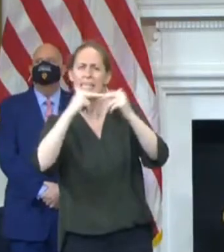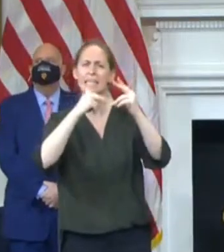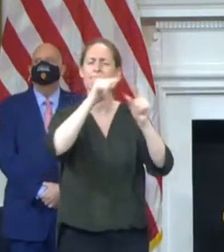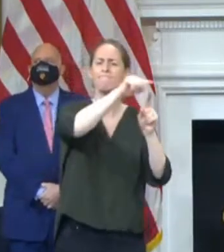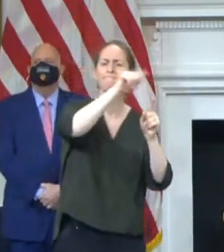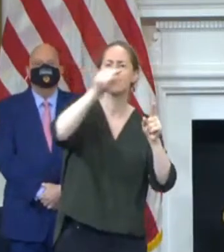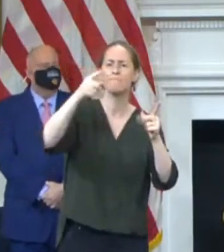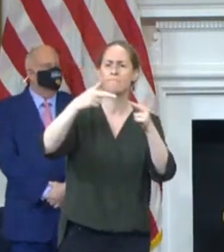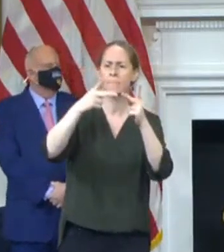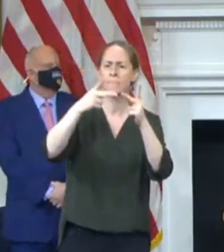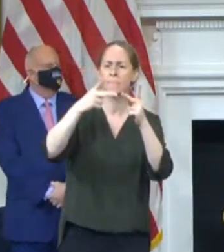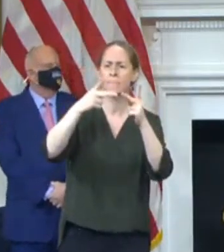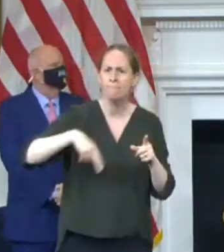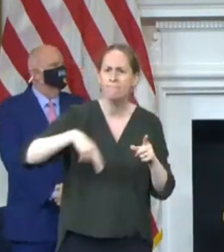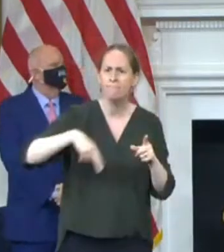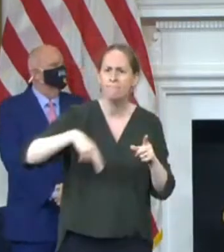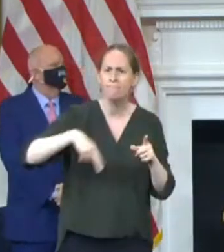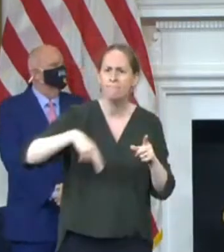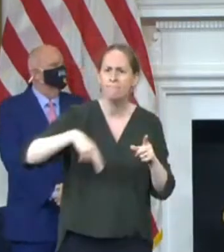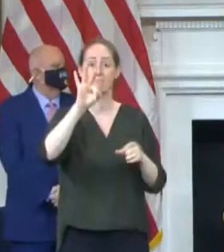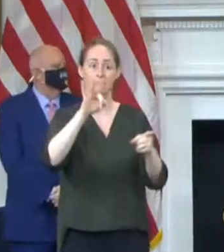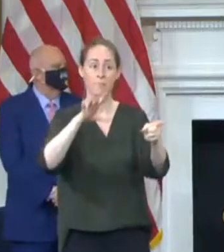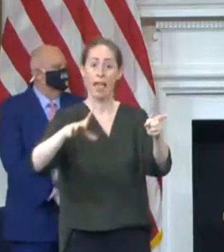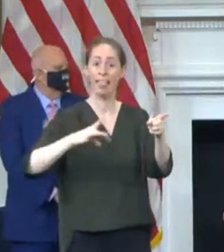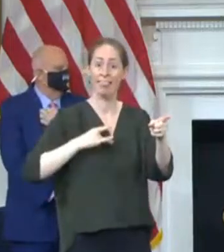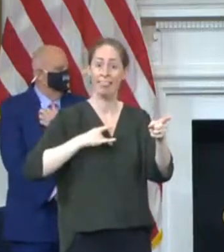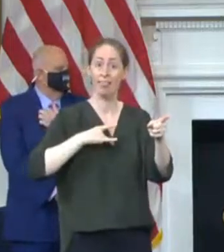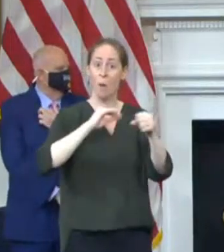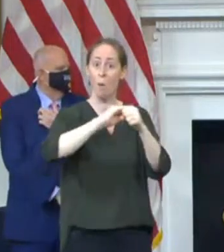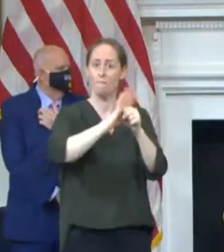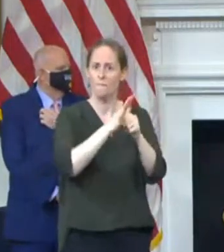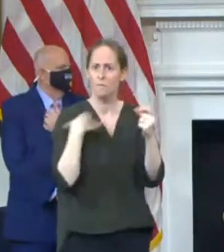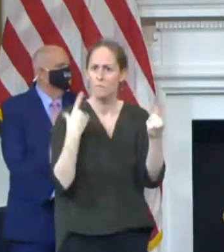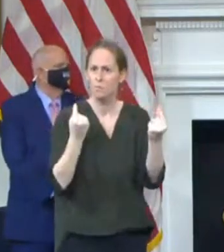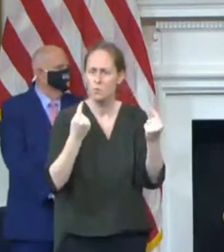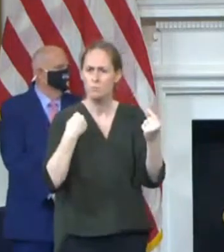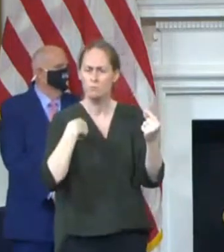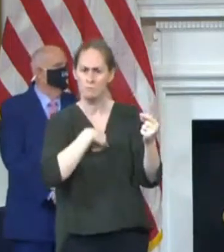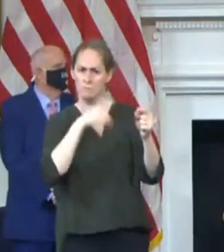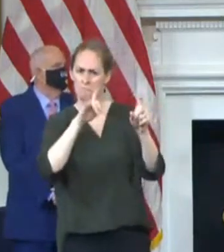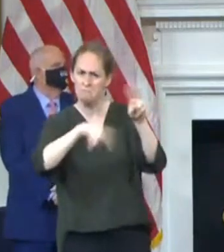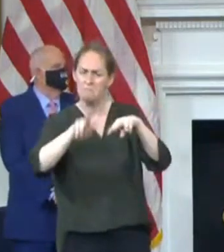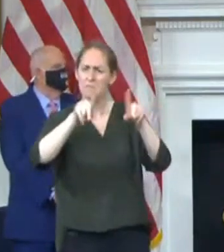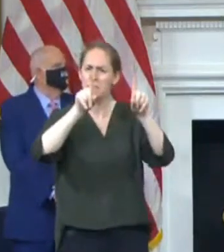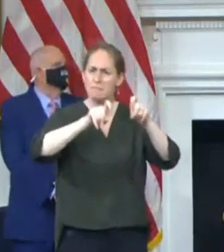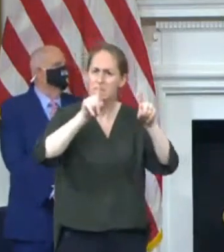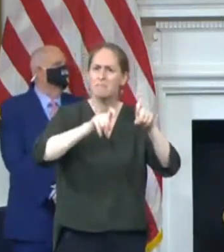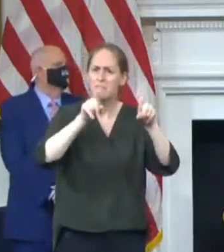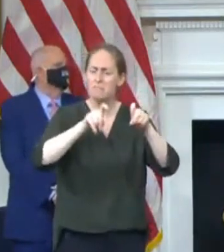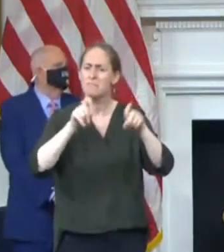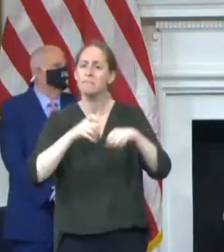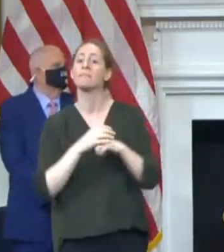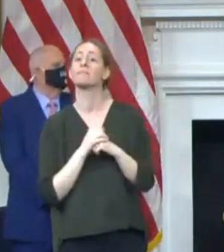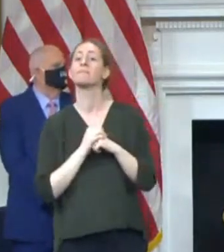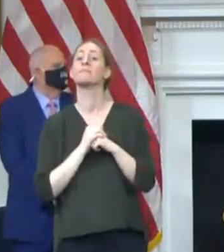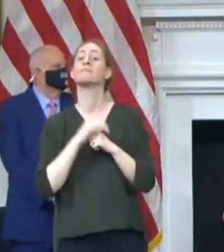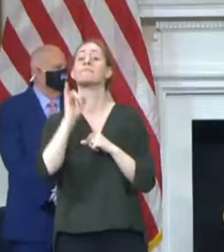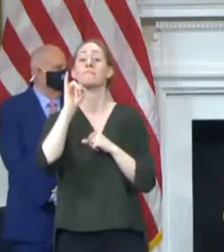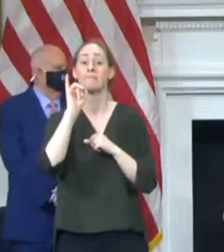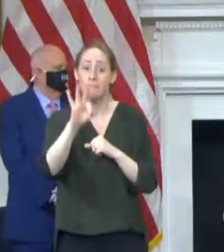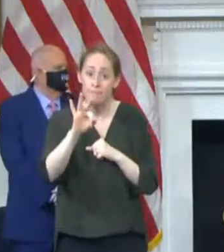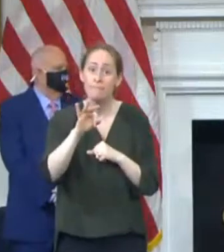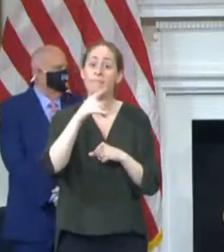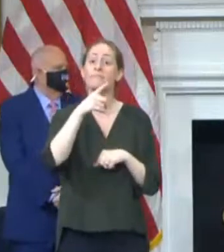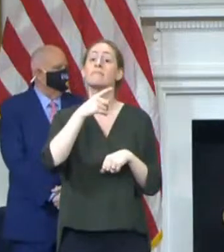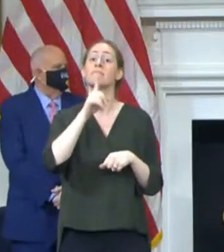able to, the presence of coronavirus in the wastewater. And so that testing then allows us